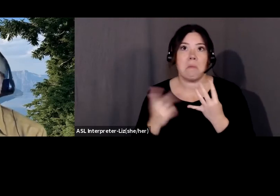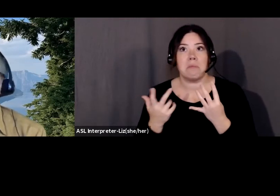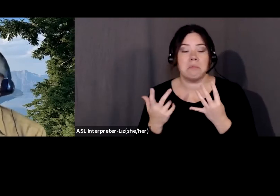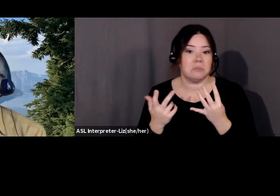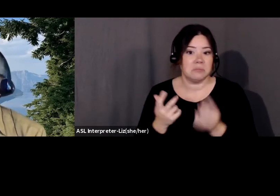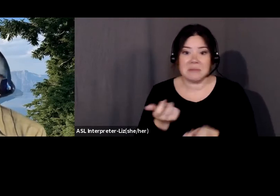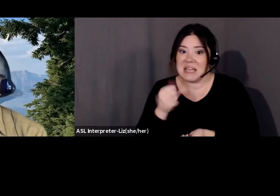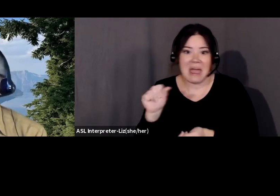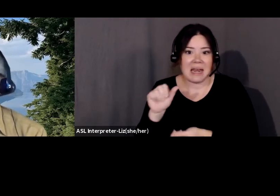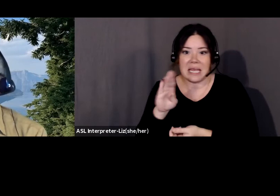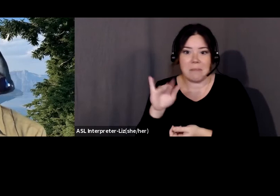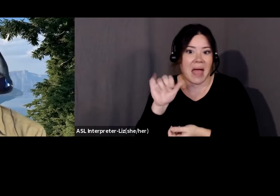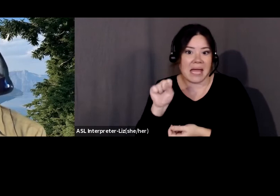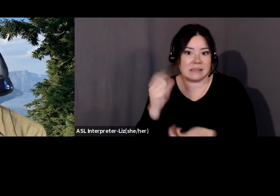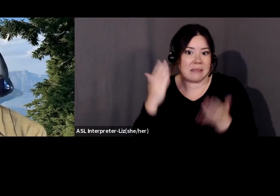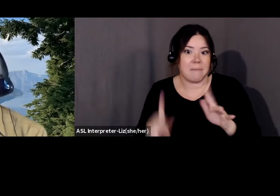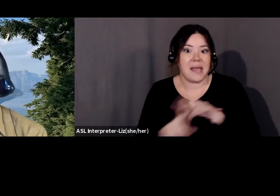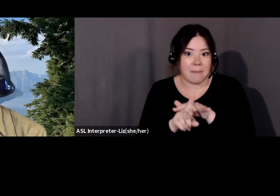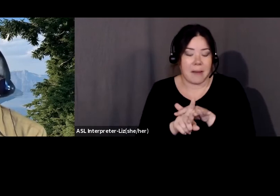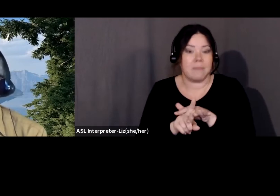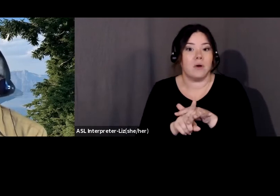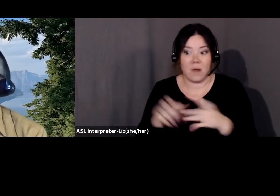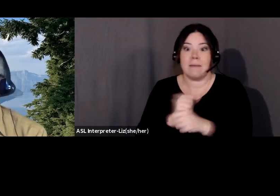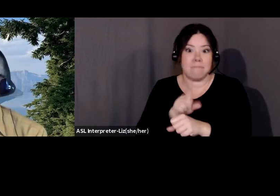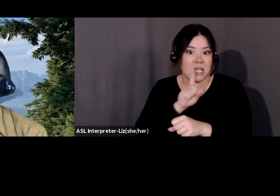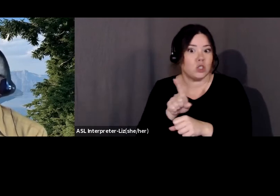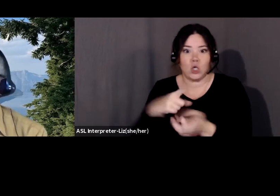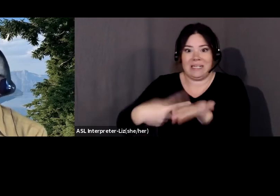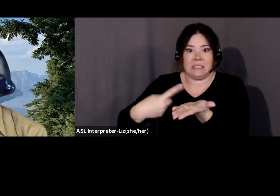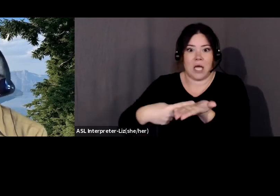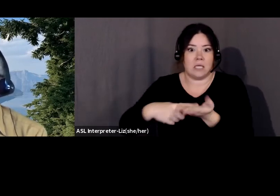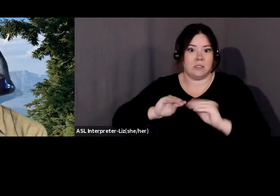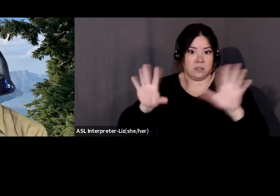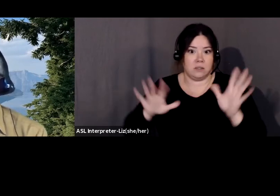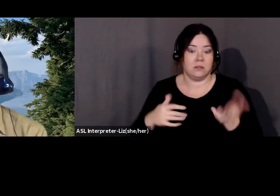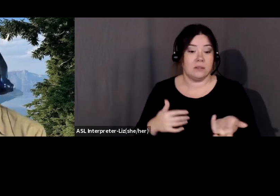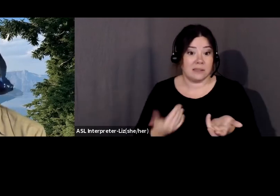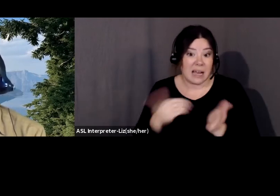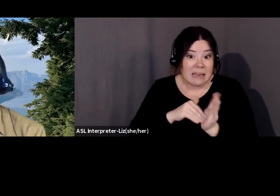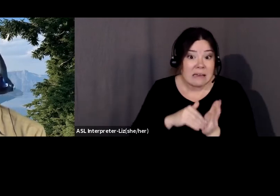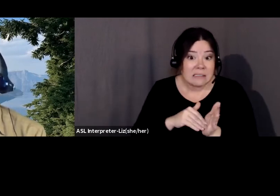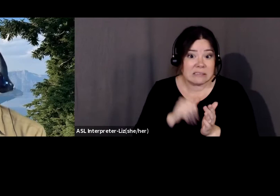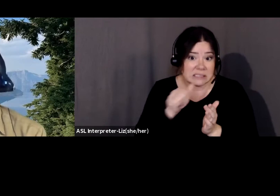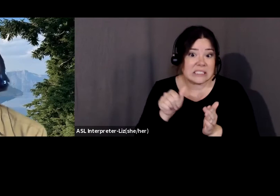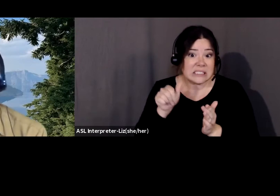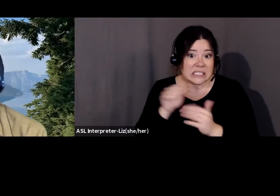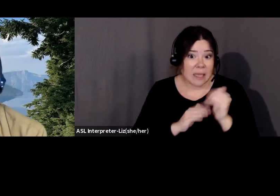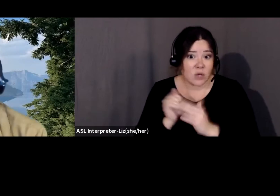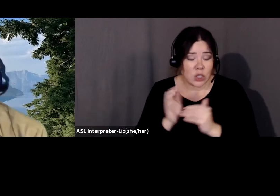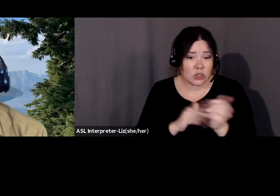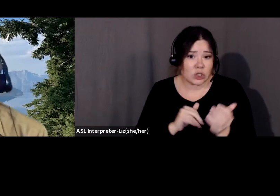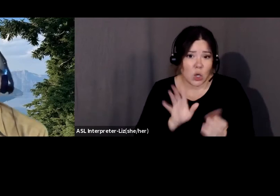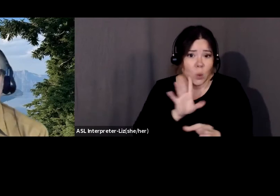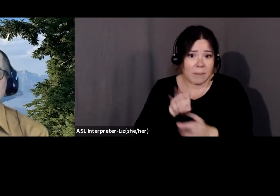any bias that might come up. We need to make sure that we get that out in the open. Again, discomfort is absolutely going to be a part of